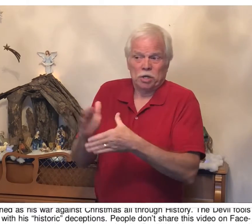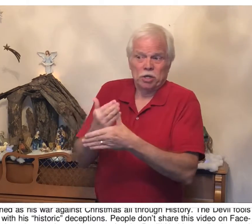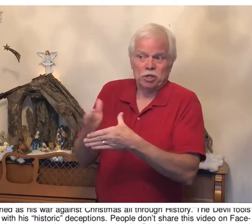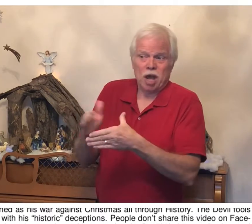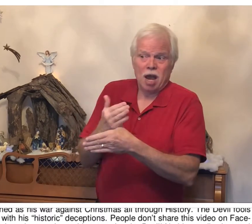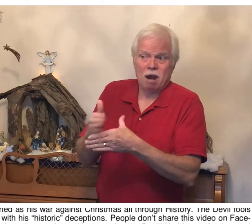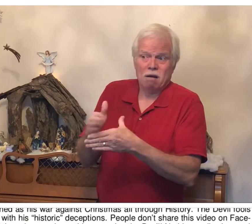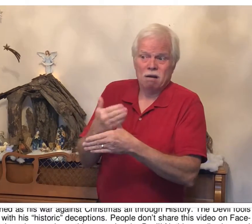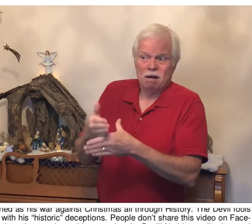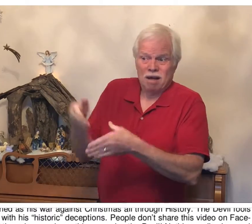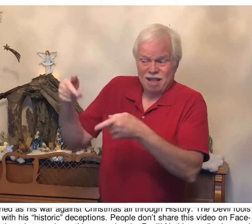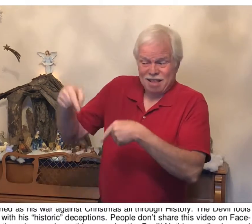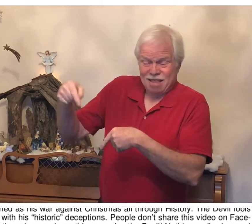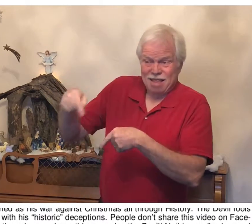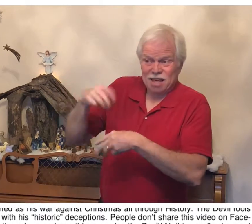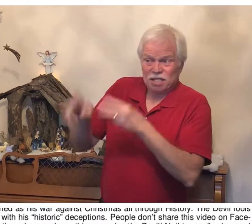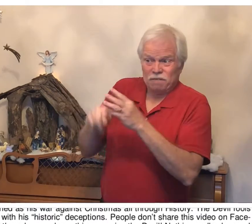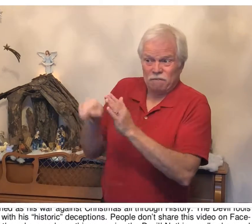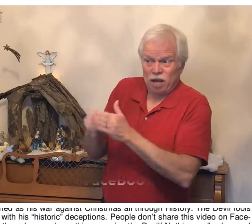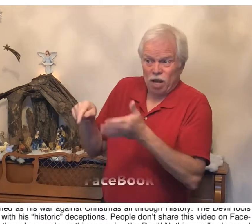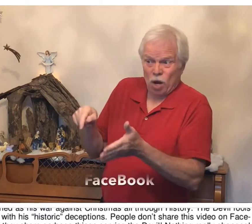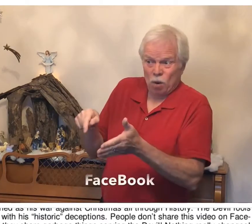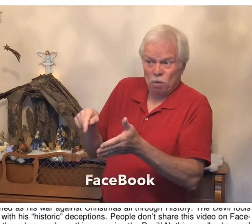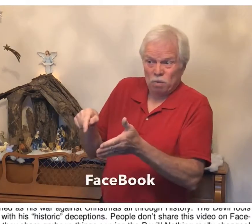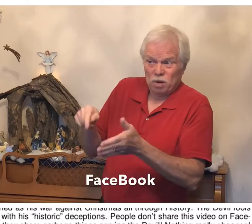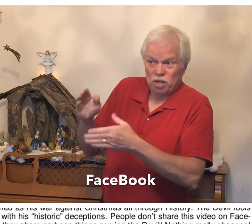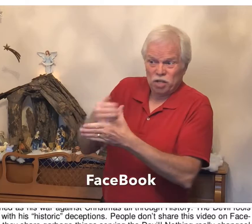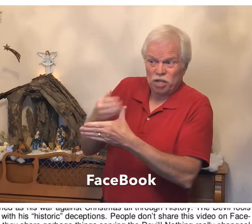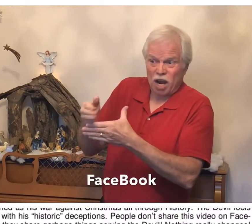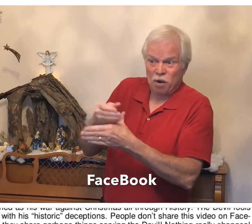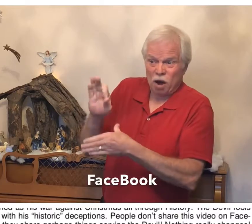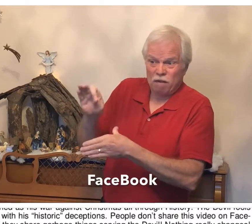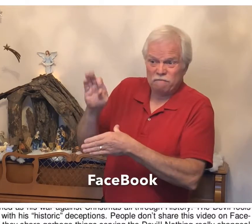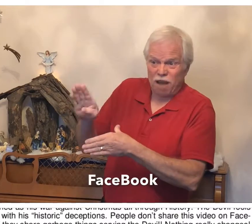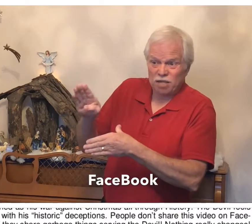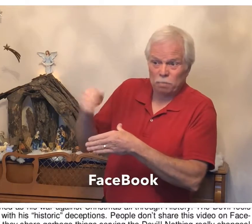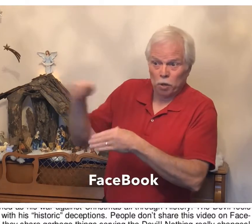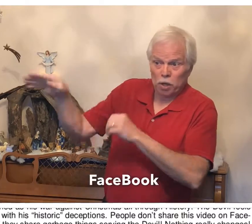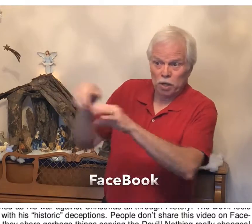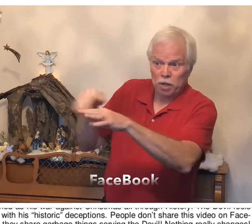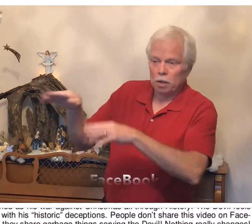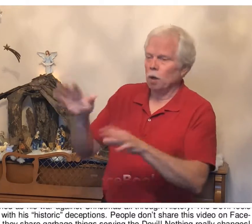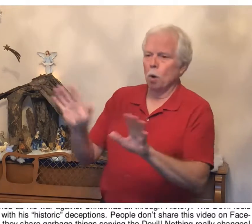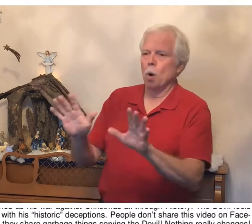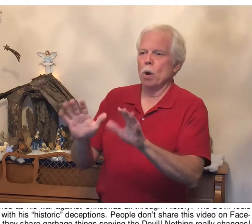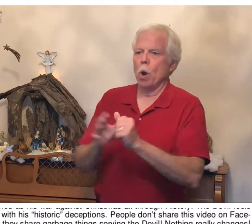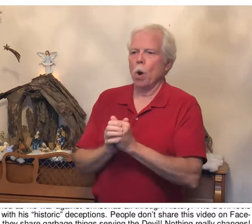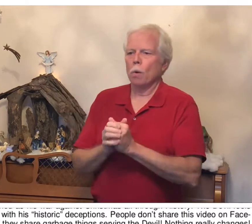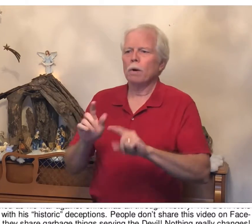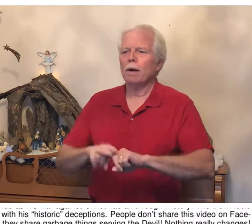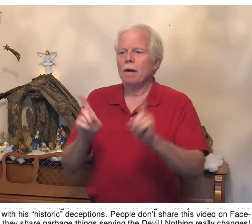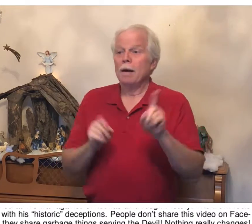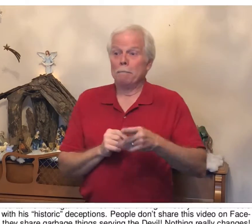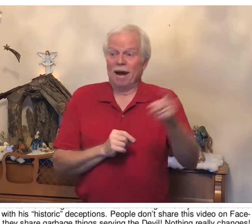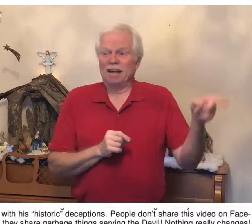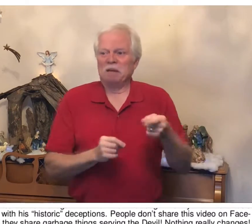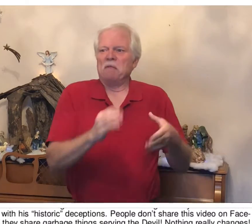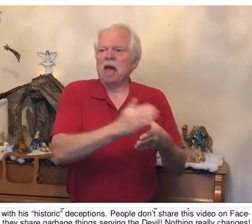share this video shared on Facebook. Oh no! But they